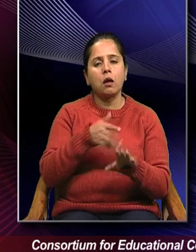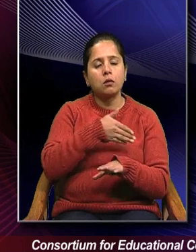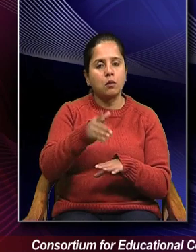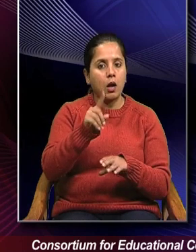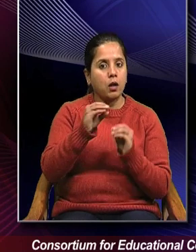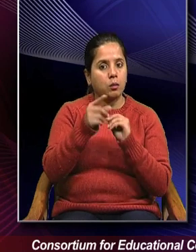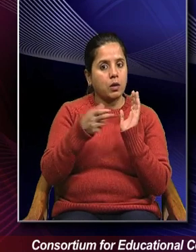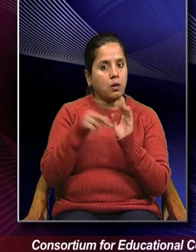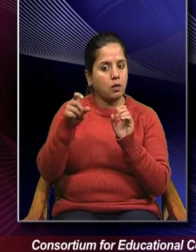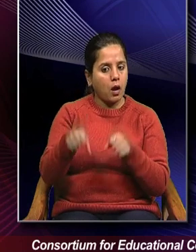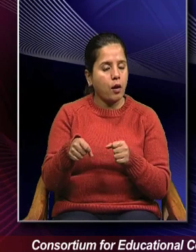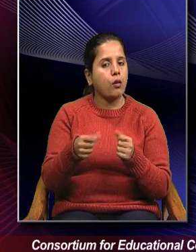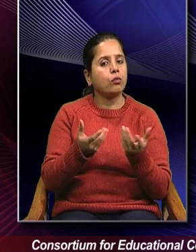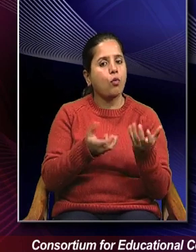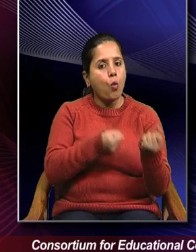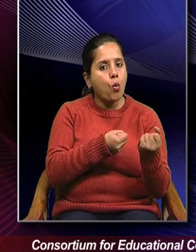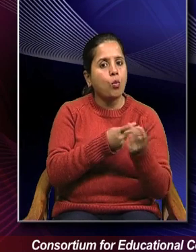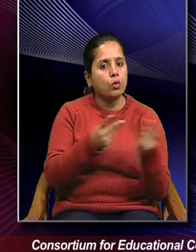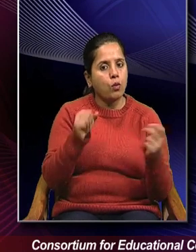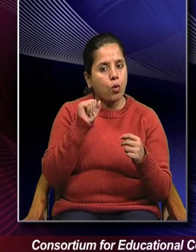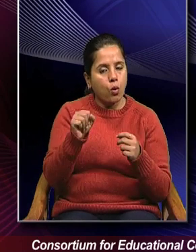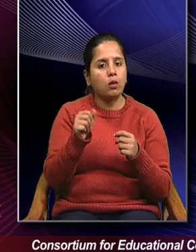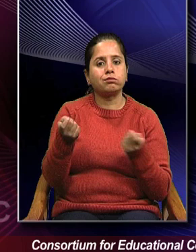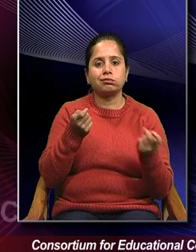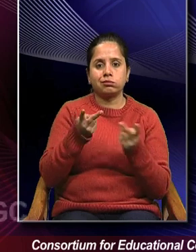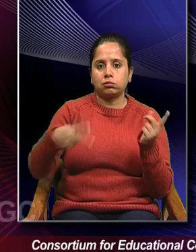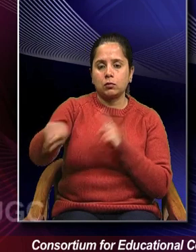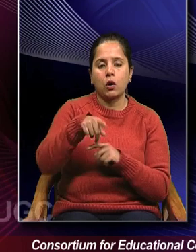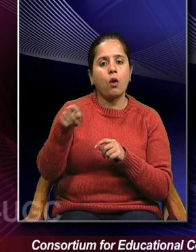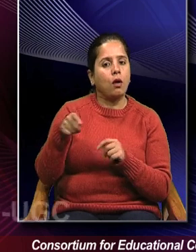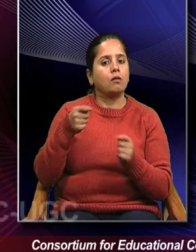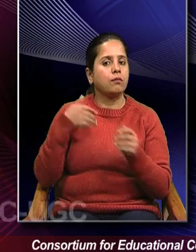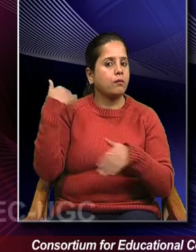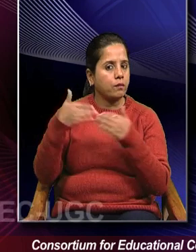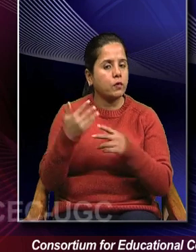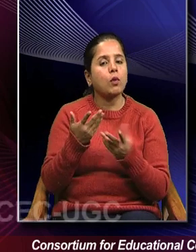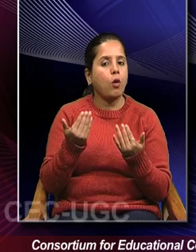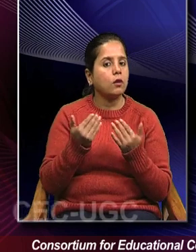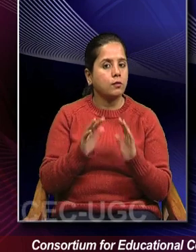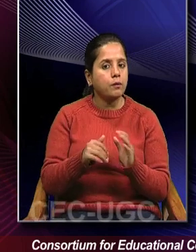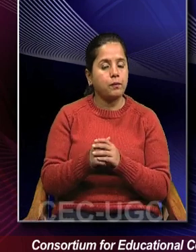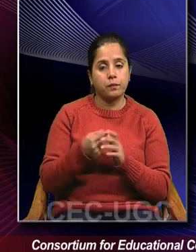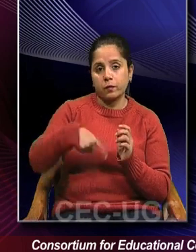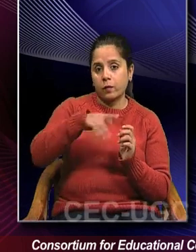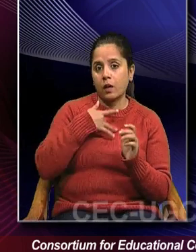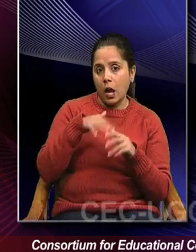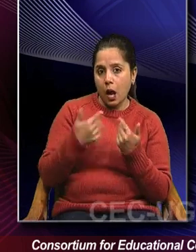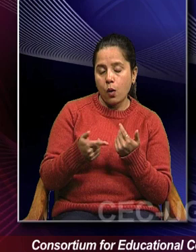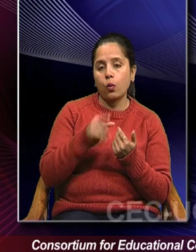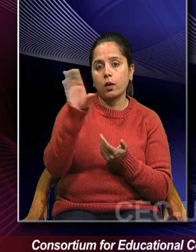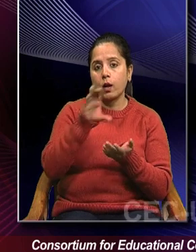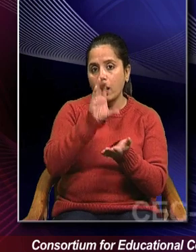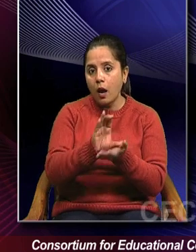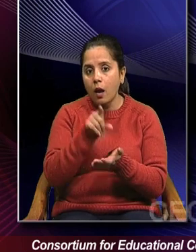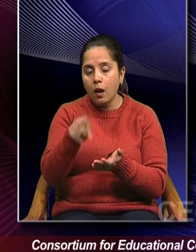Britain was able to hold its monopoly and its predominance. And how the capitalist